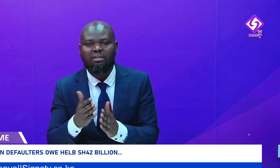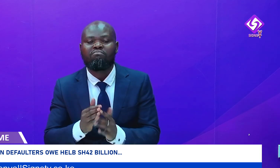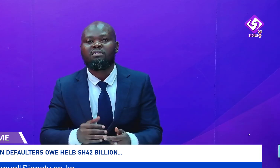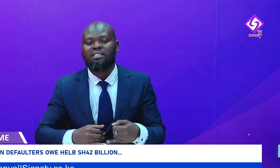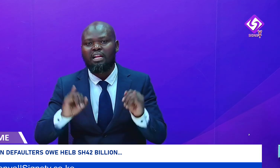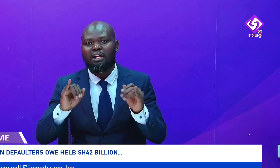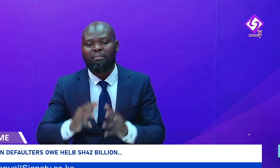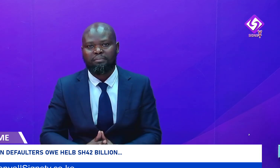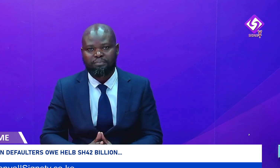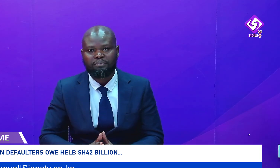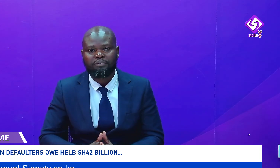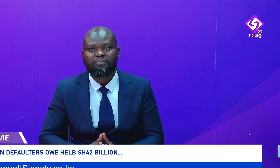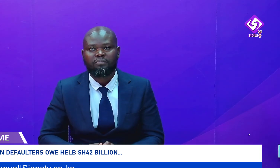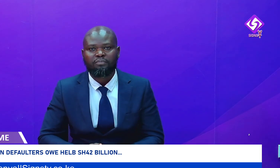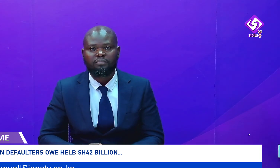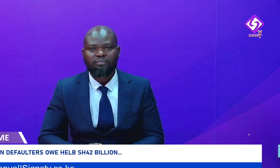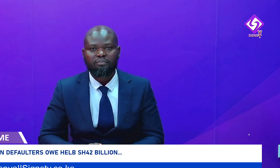across the country.